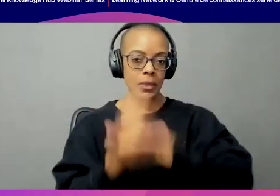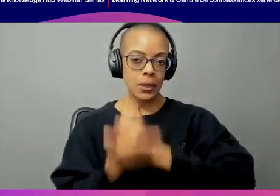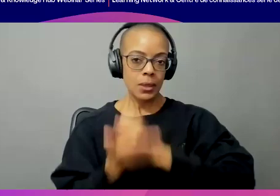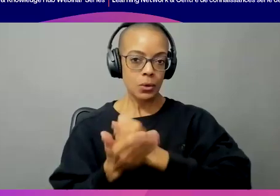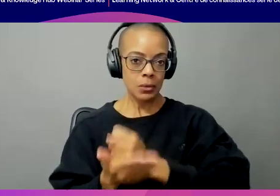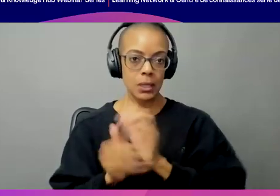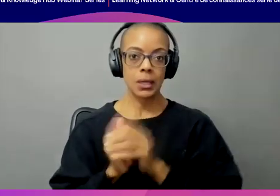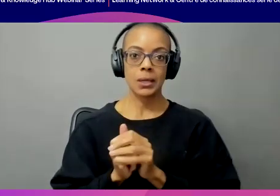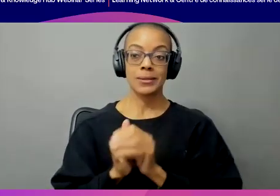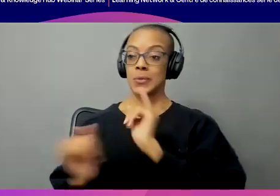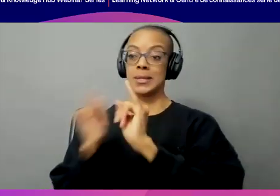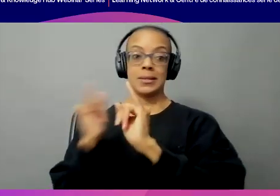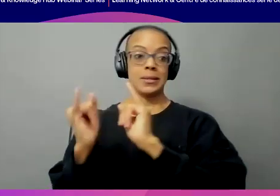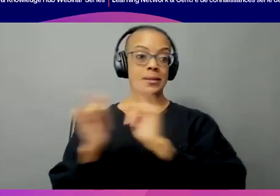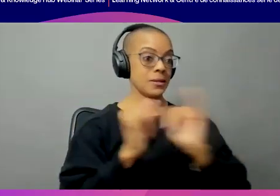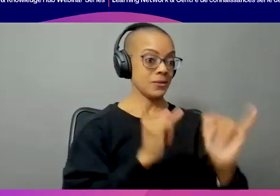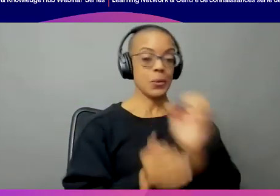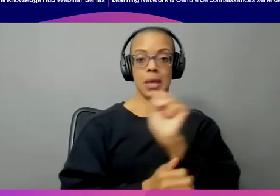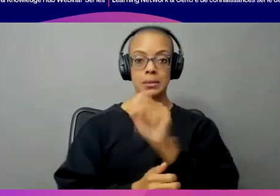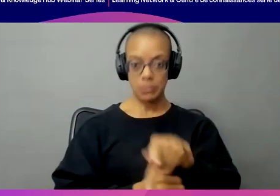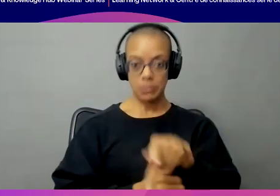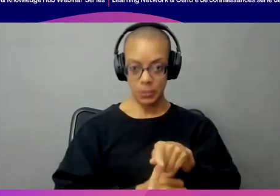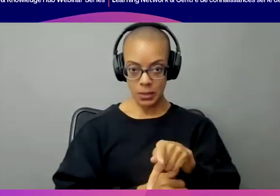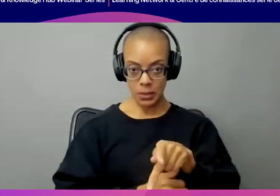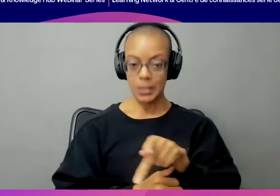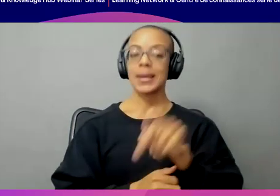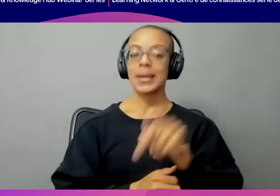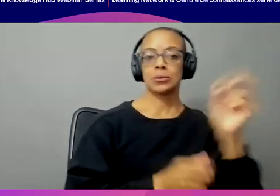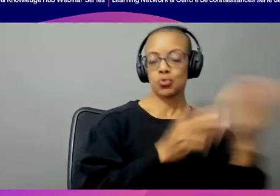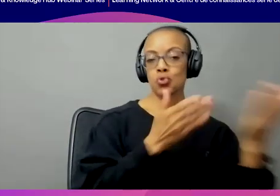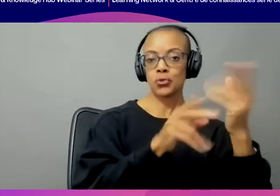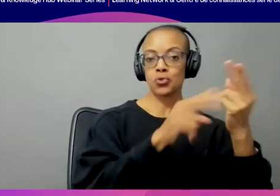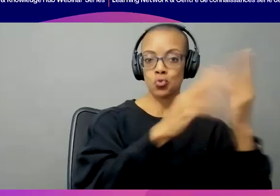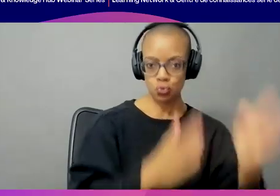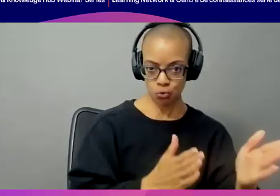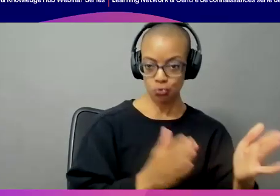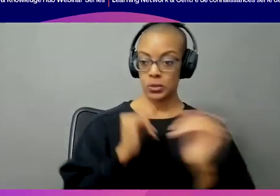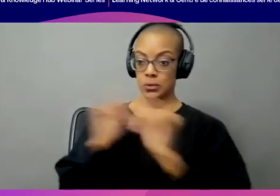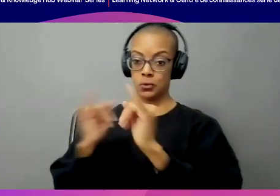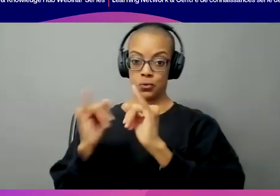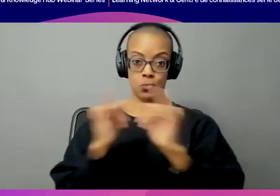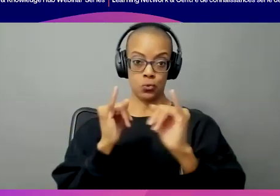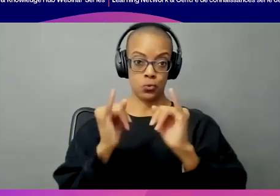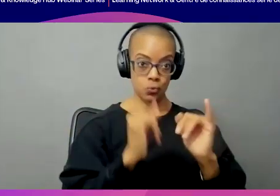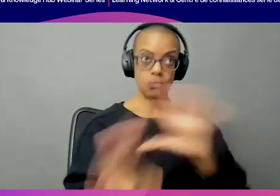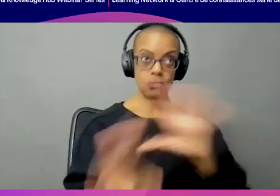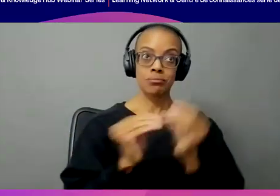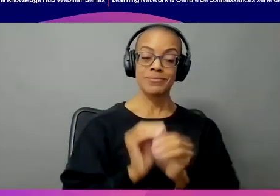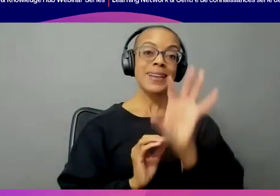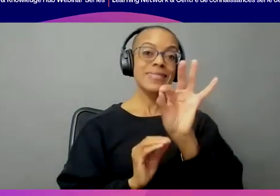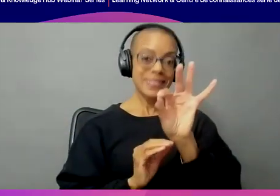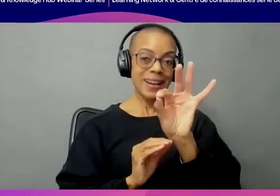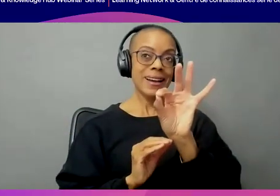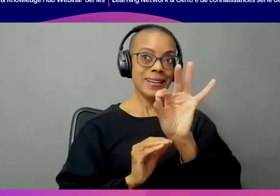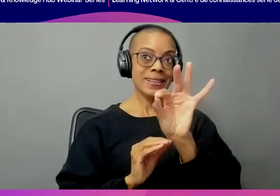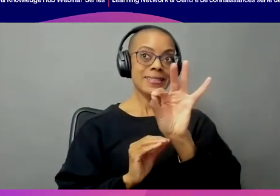we interviewed service providers and service users, and we had 9 men's groups and 2